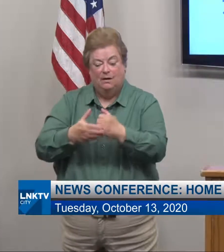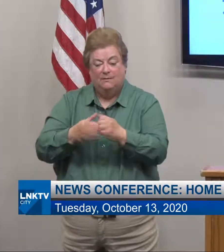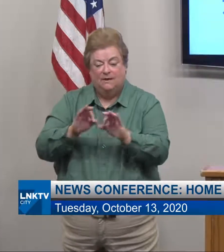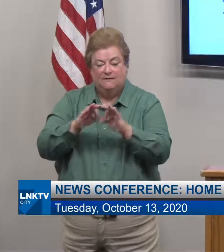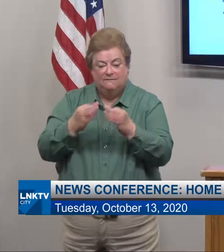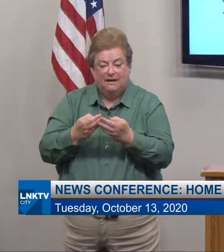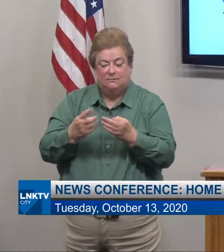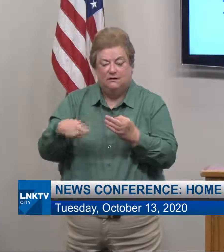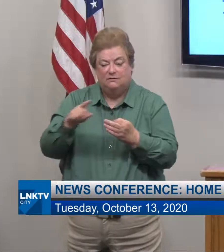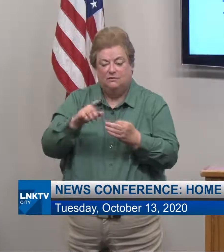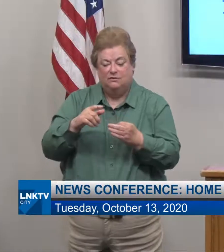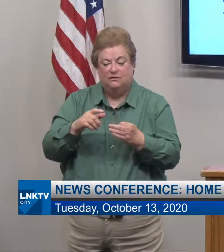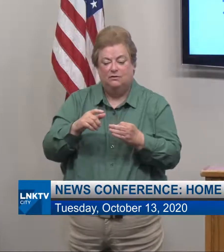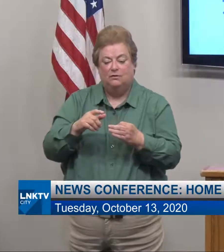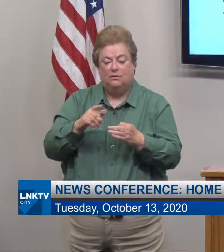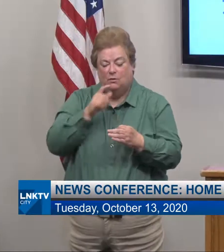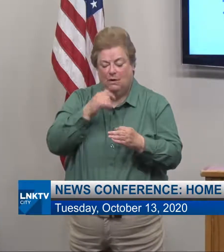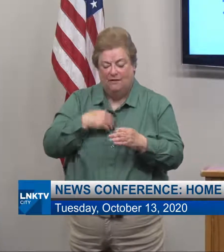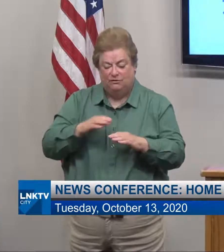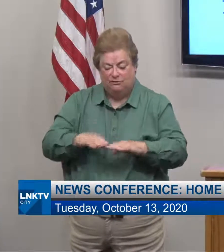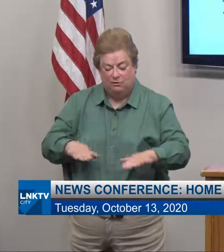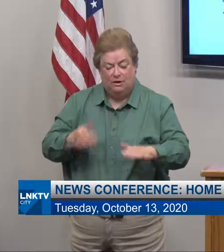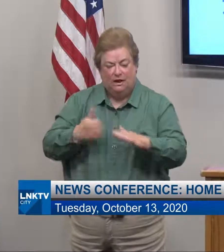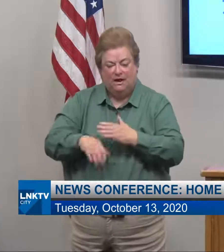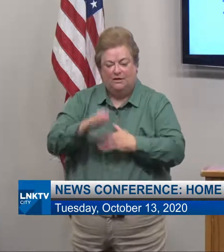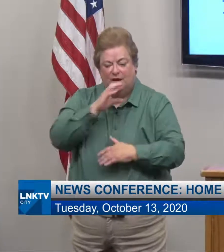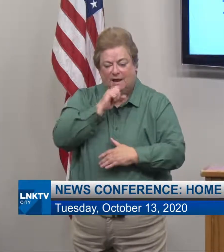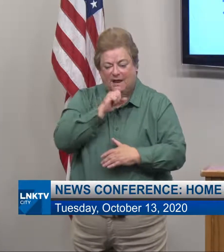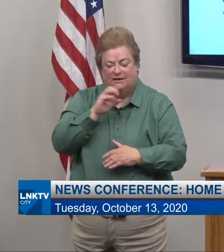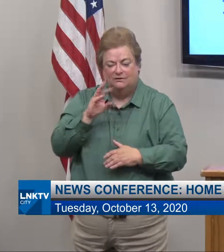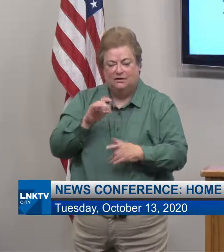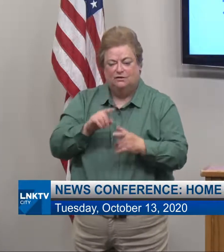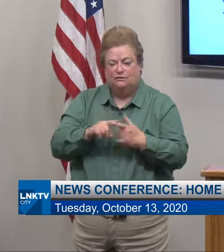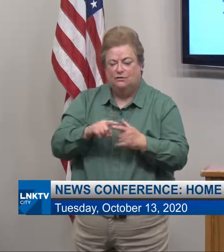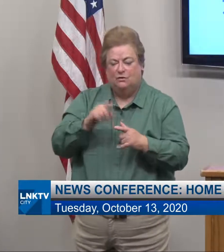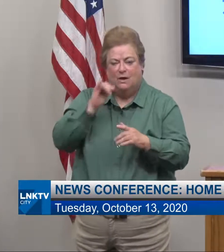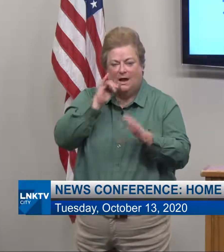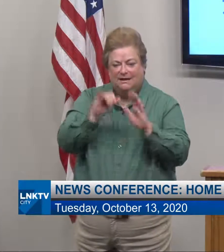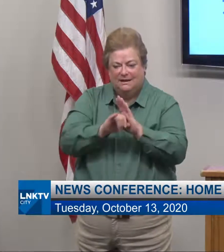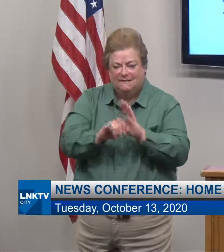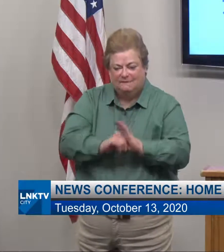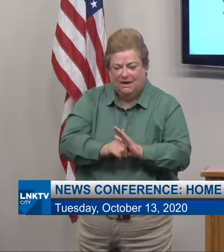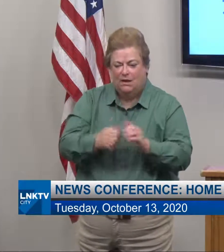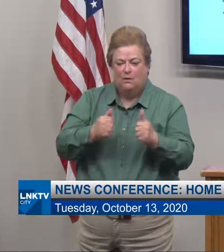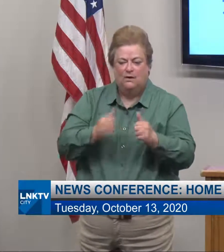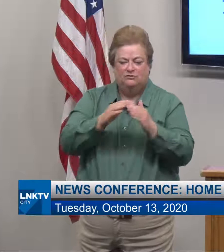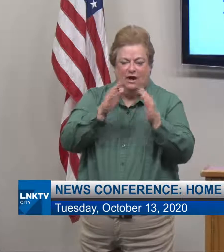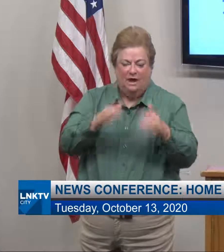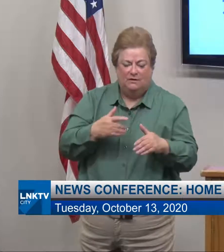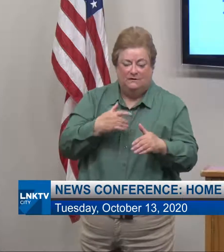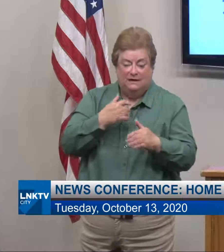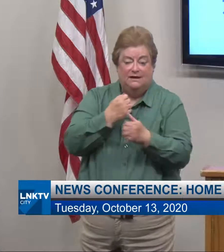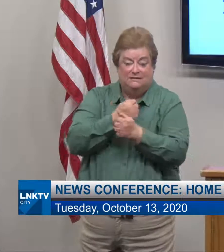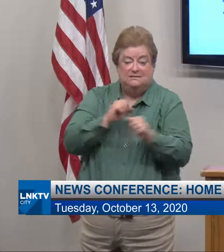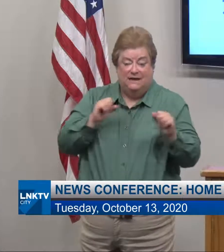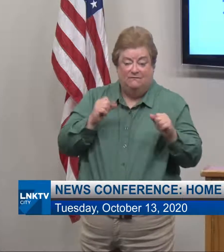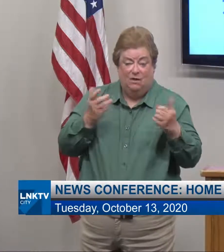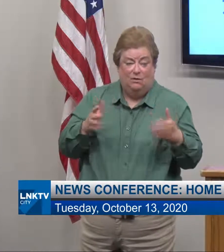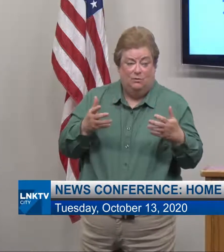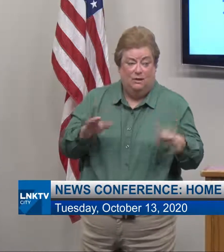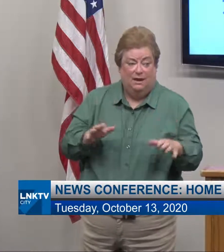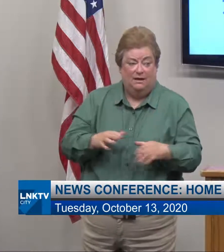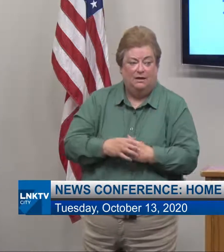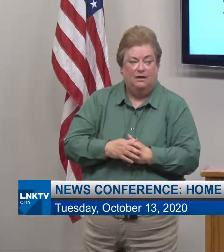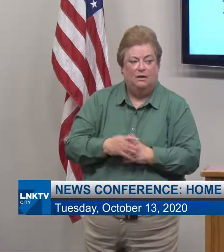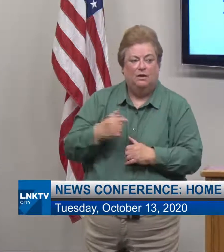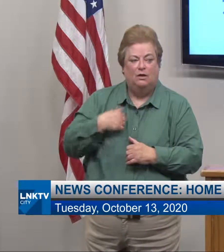children under the age of 6 identify and secure lead-safe housing. And last but not least, our partners in the community